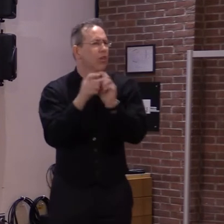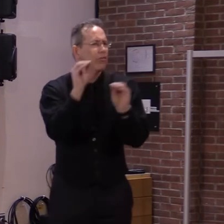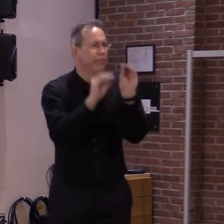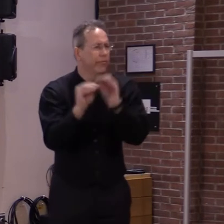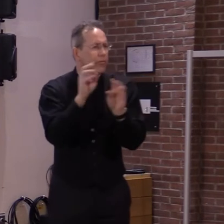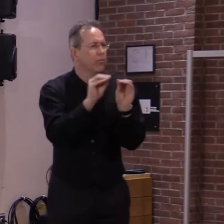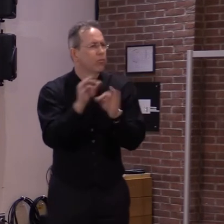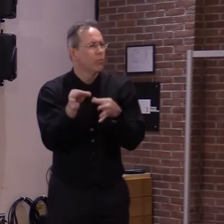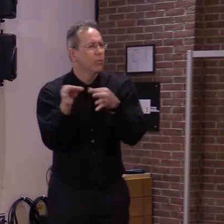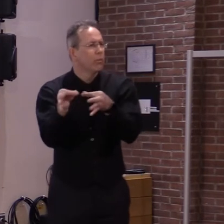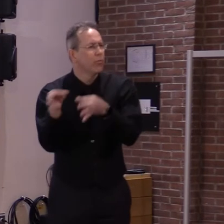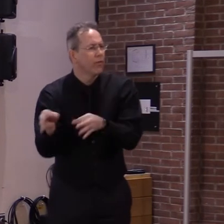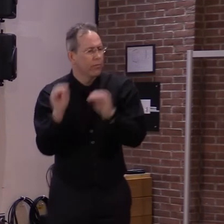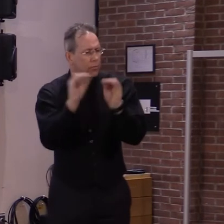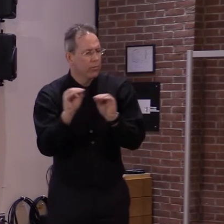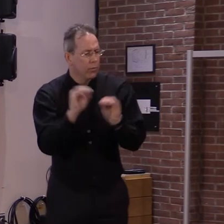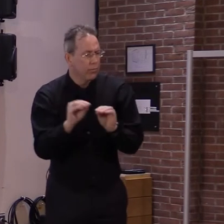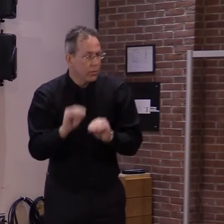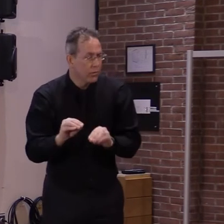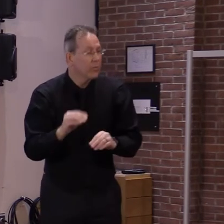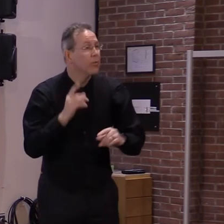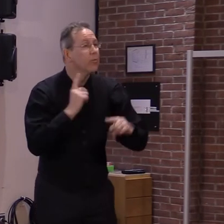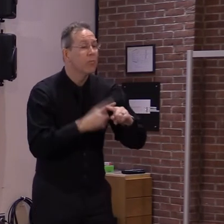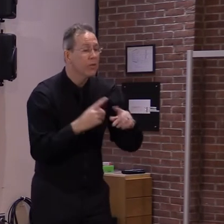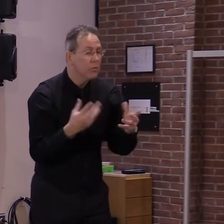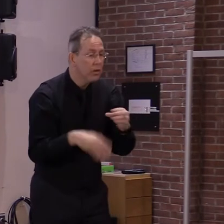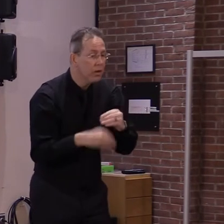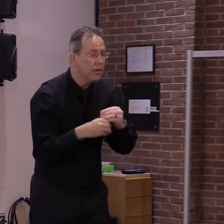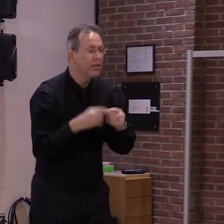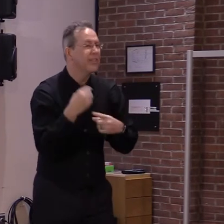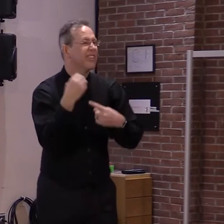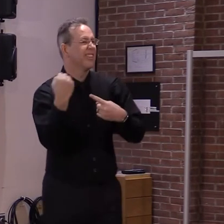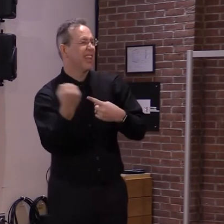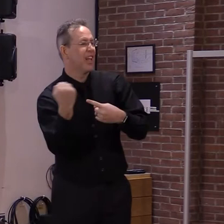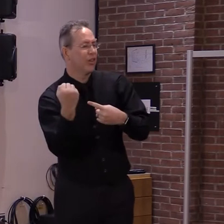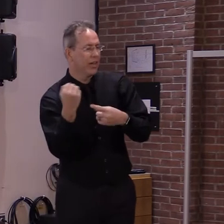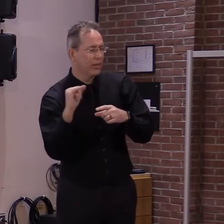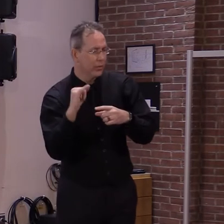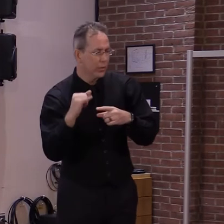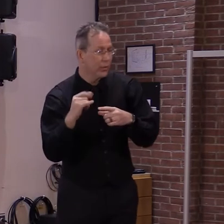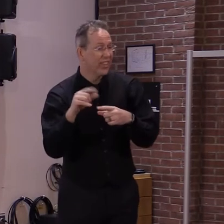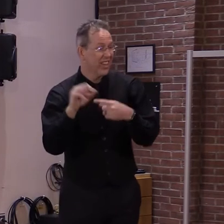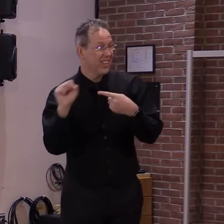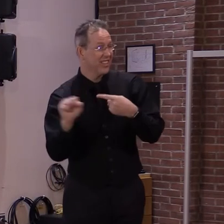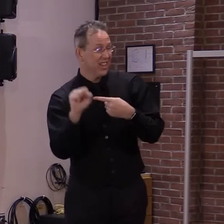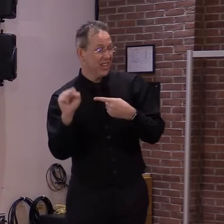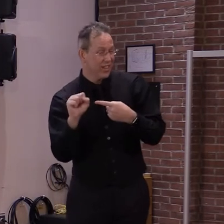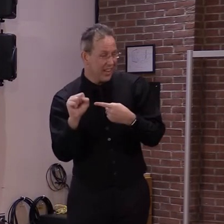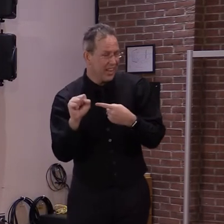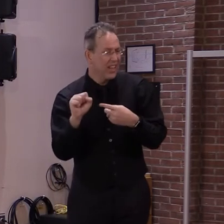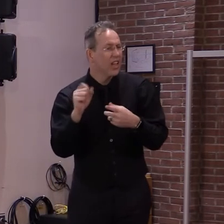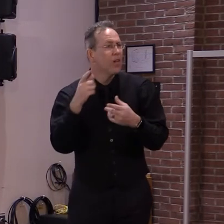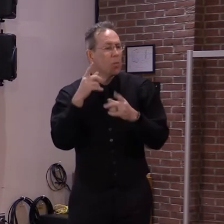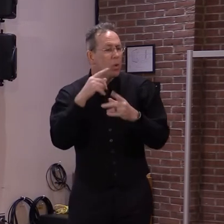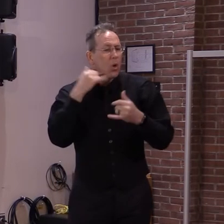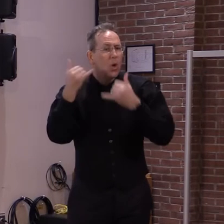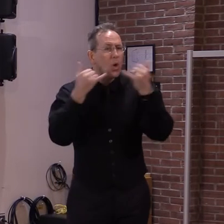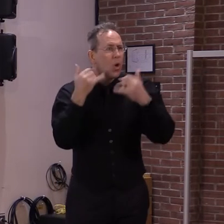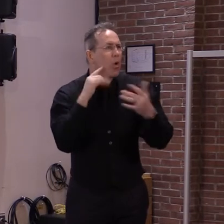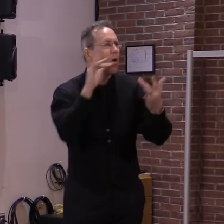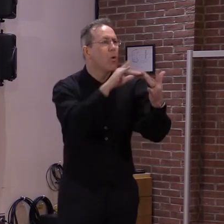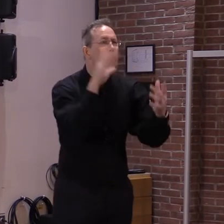for saturday and they are calling those people that were scheduled for today with the date change